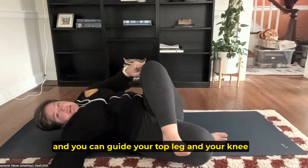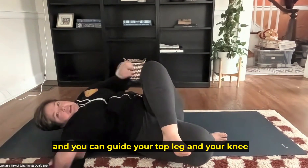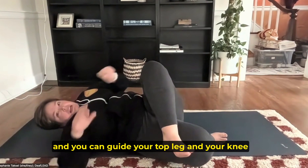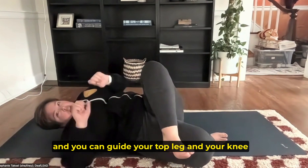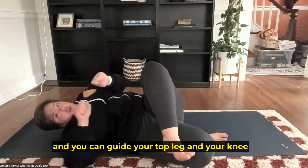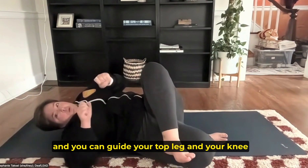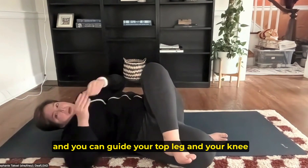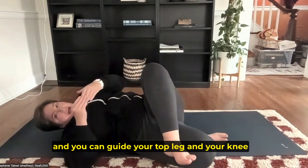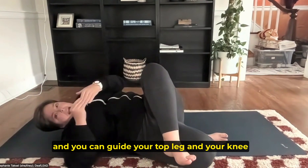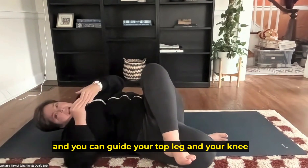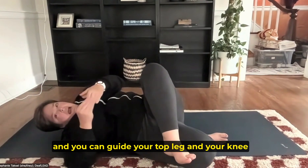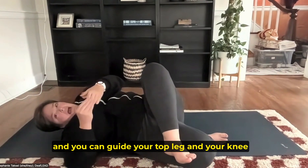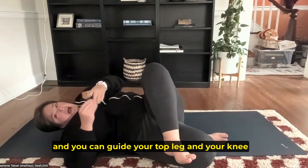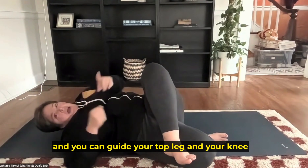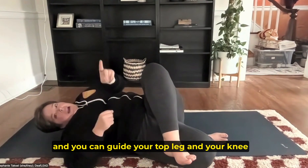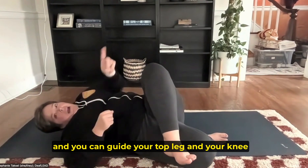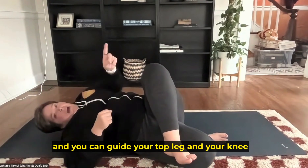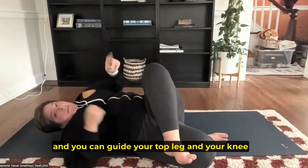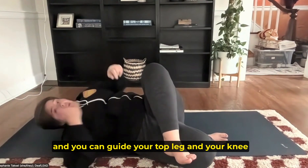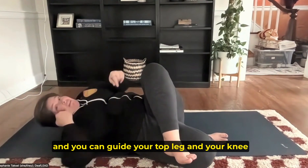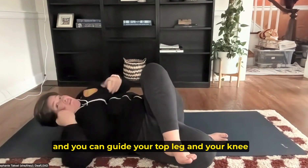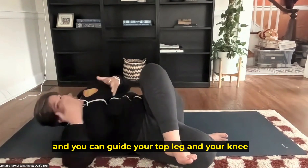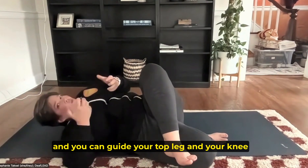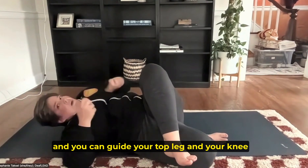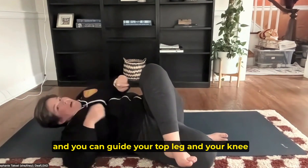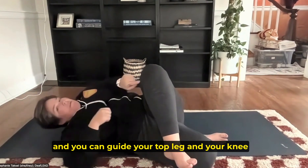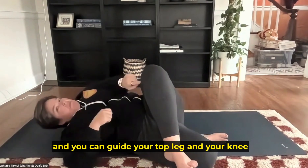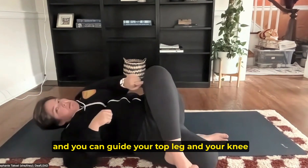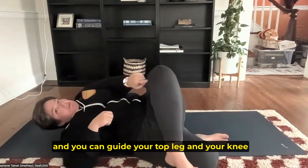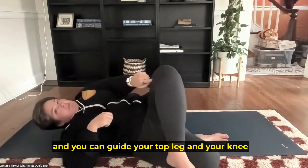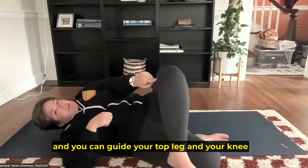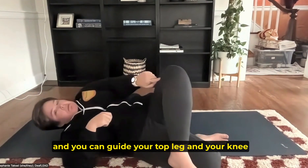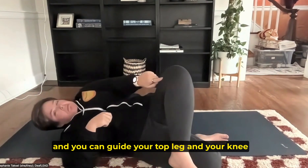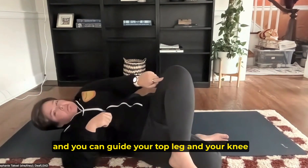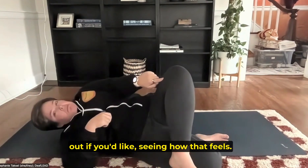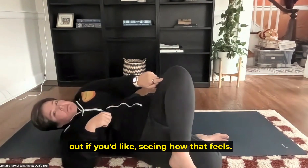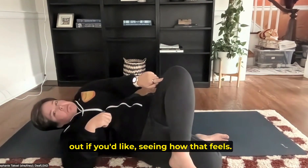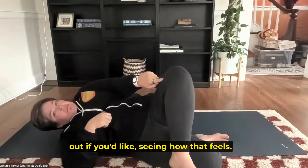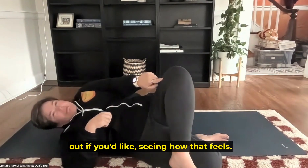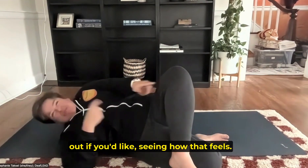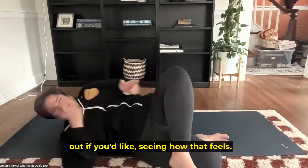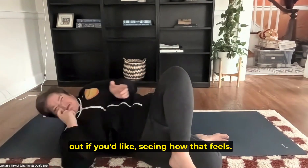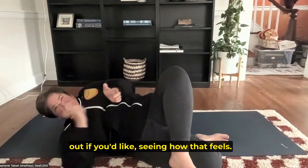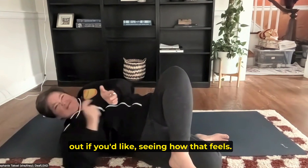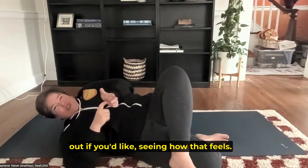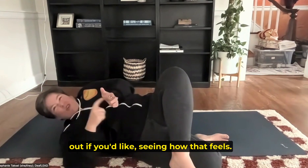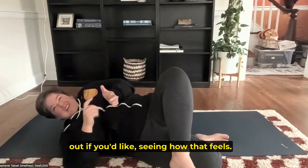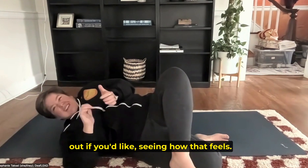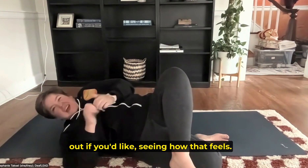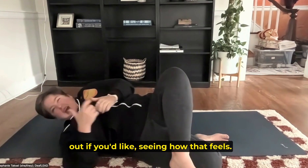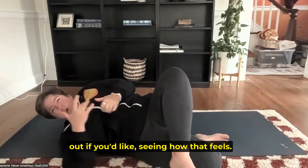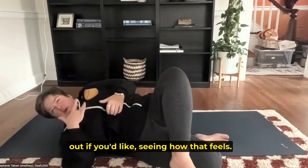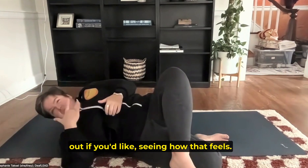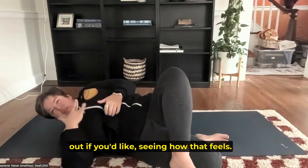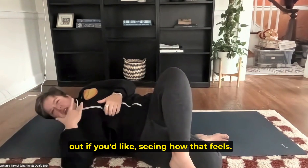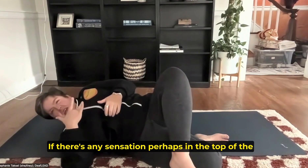And you can guide your top leg and your knee out if you'd like, seeing how that feels. If there's